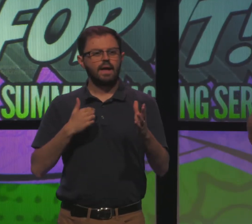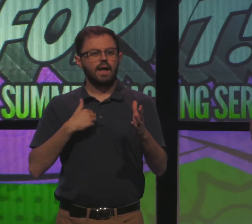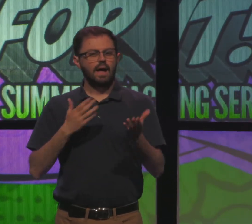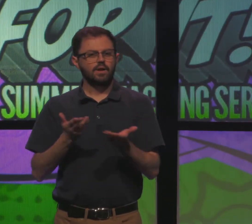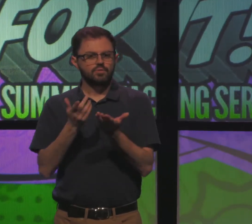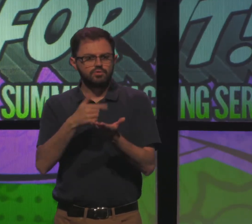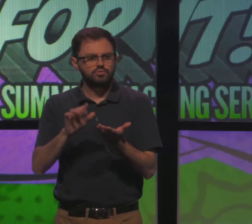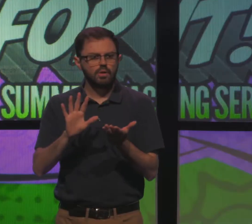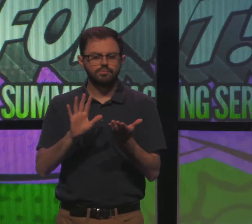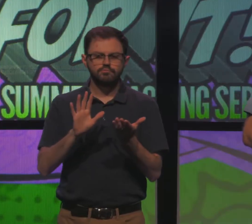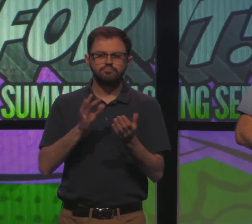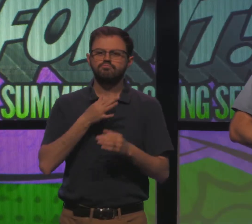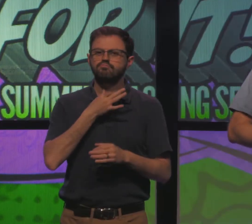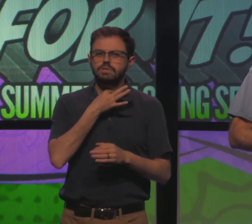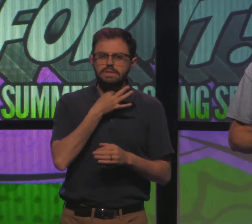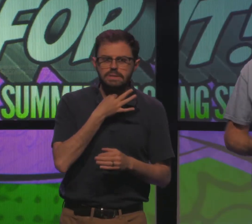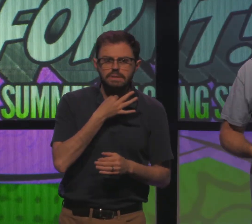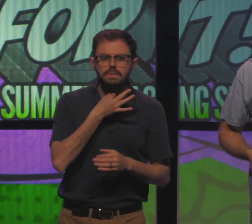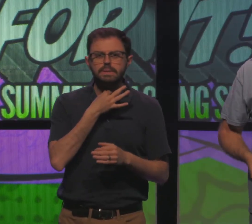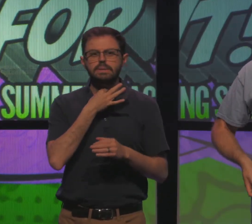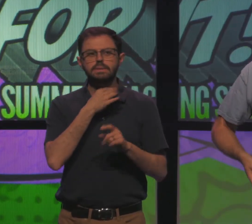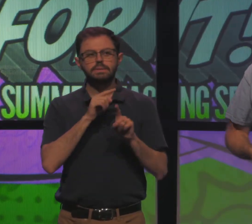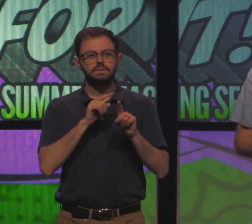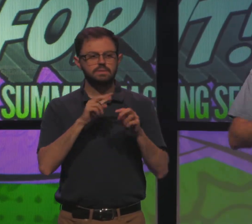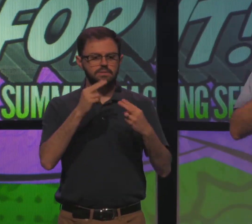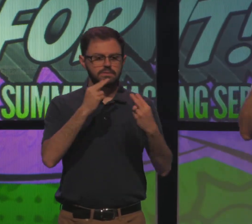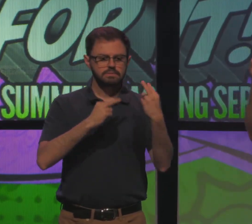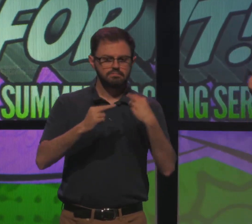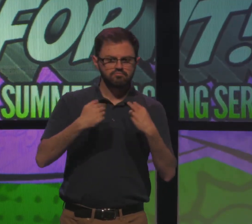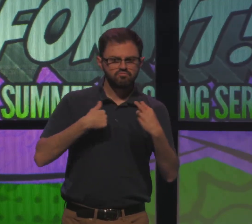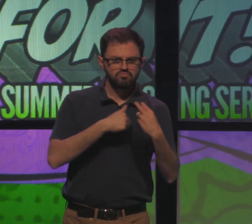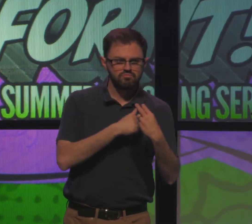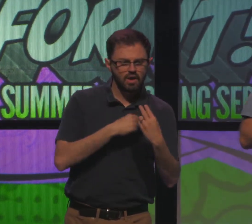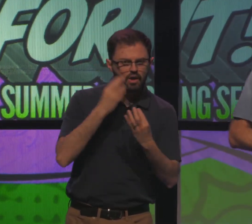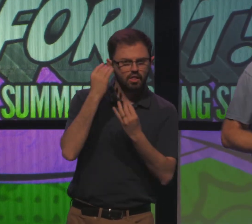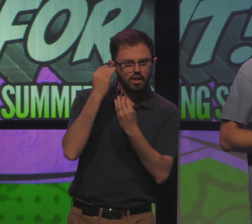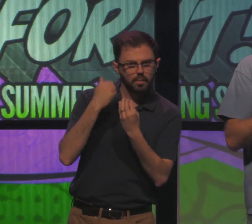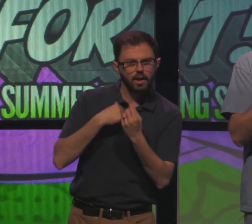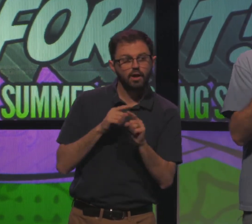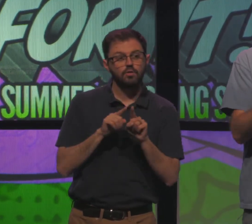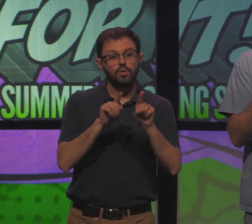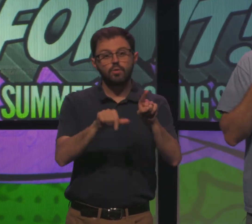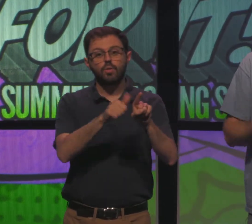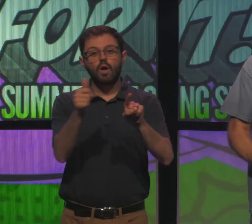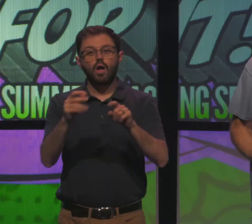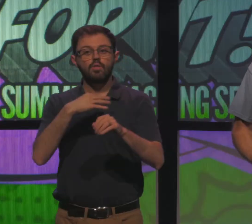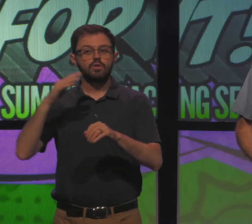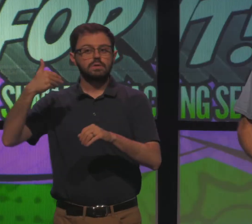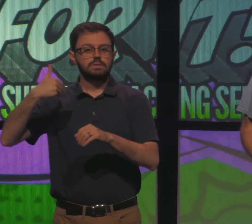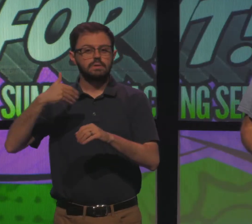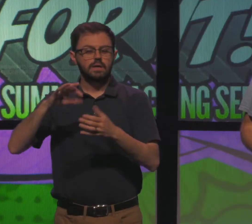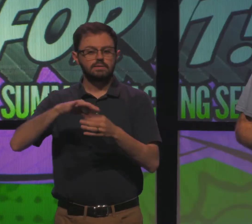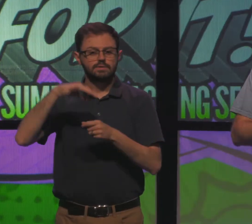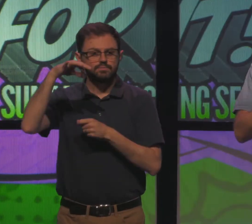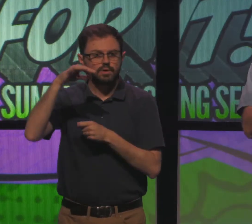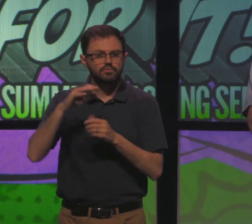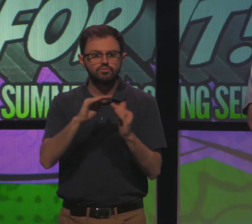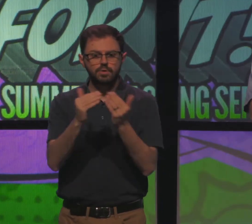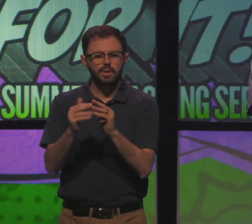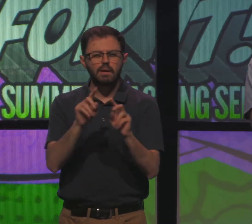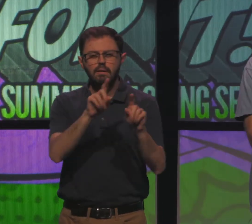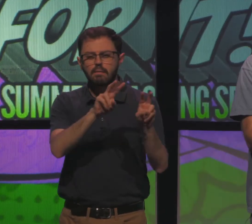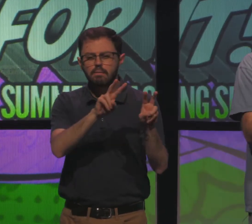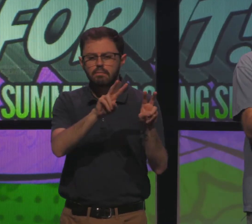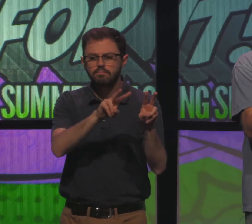observing the traditions in a place like Crossroads. Look at other spiritual communities and how they're observing traditions. Ask honest questions about what